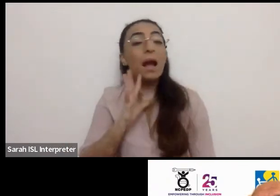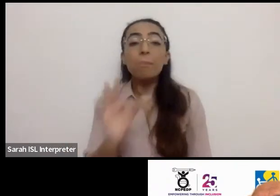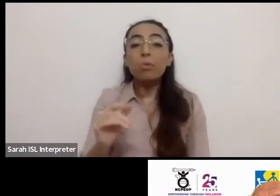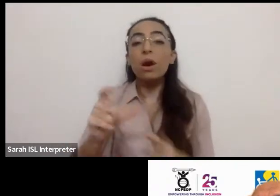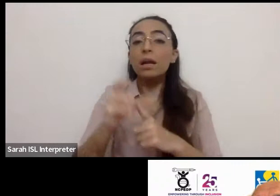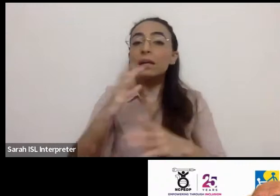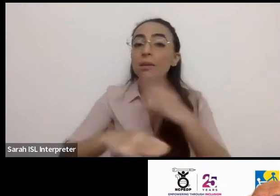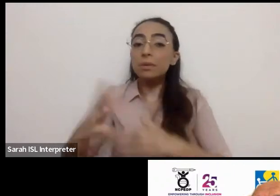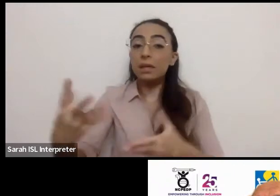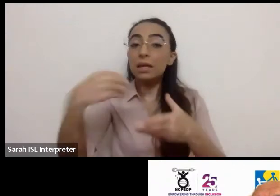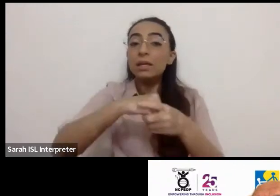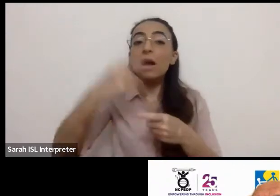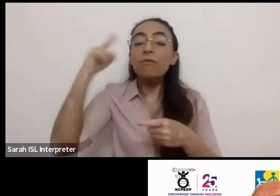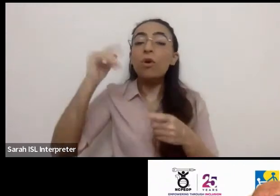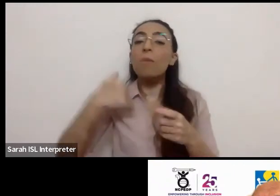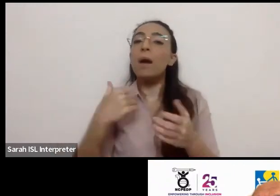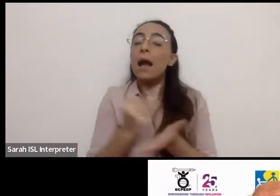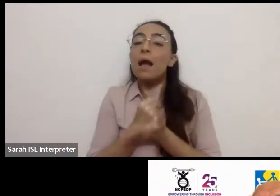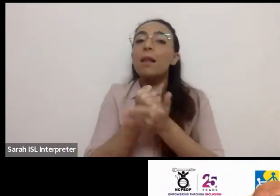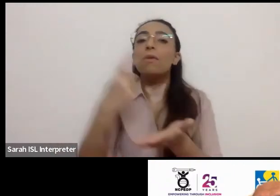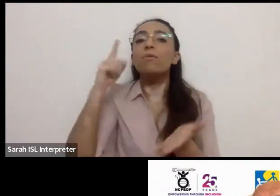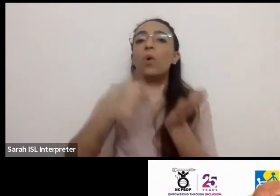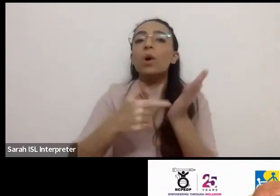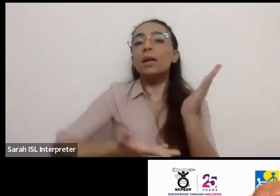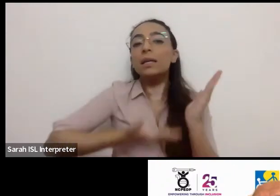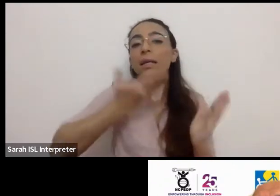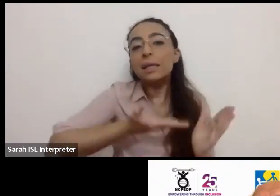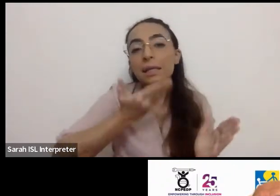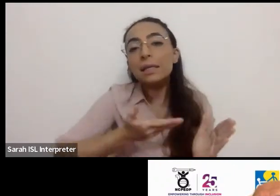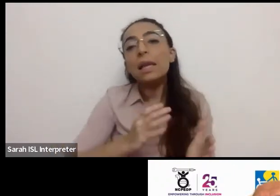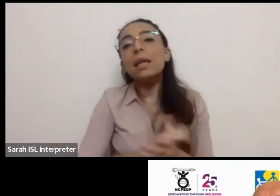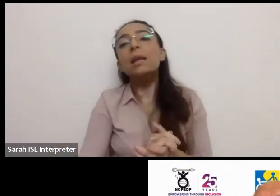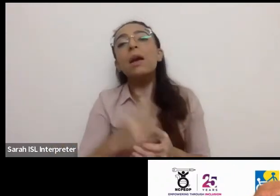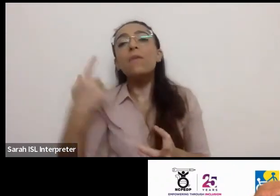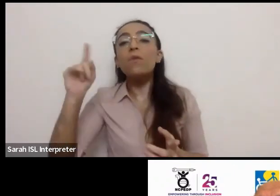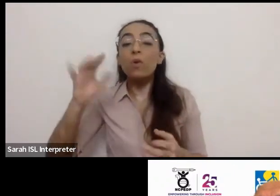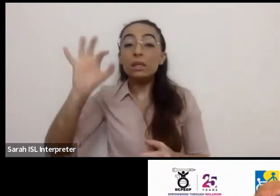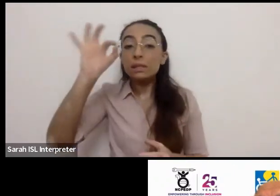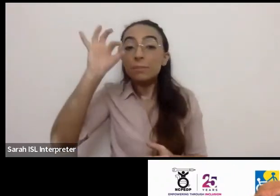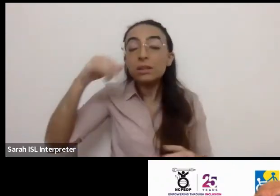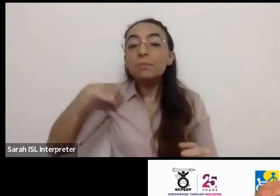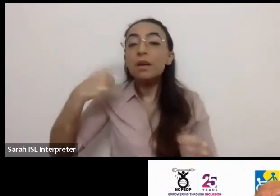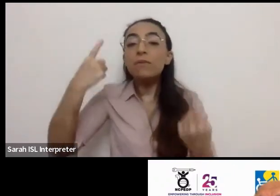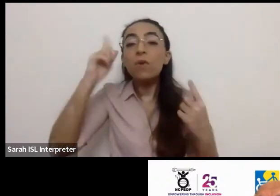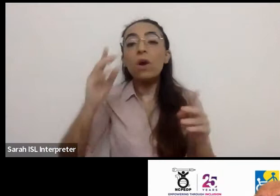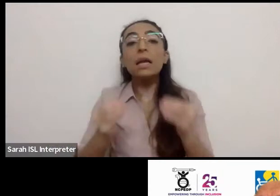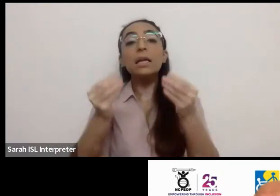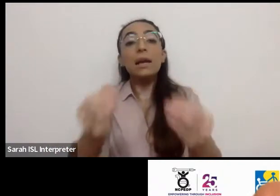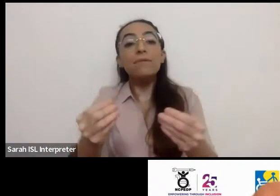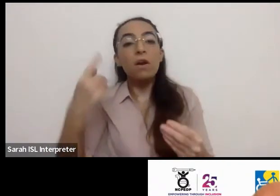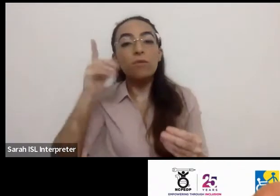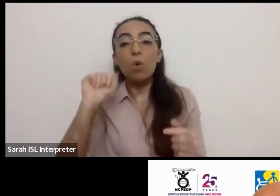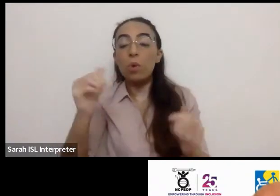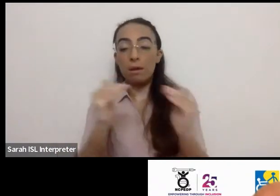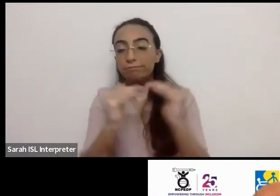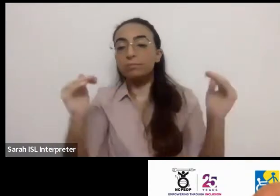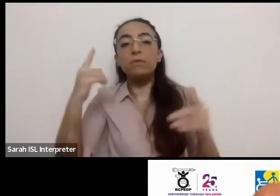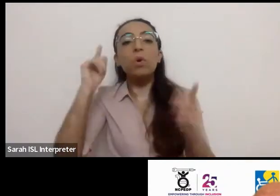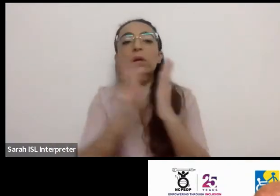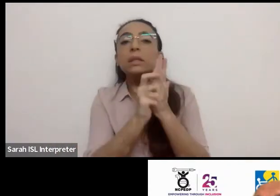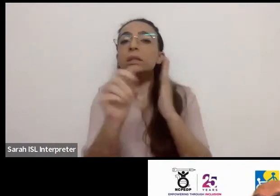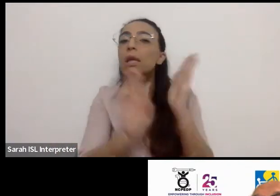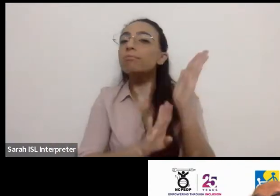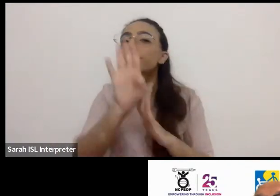we can help further train people, how we can make sure we're giving special attention so people have the ability to skill up and move